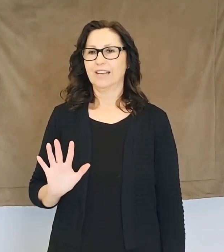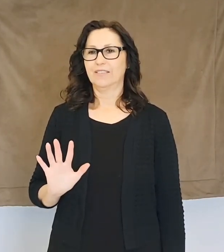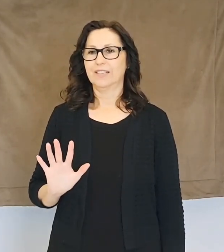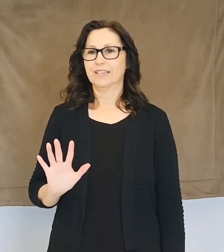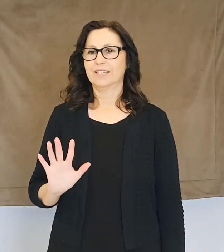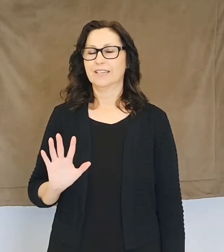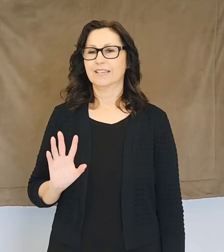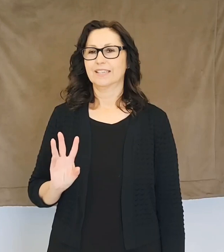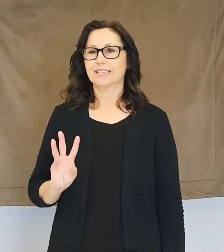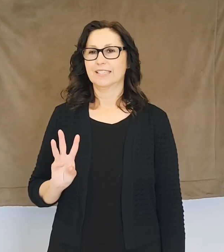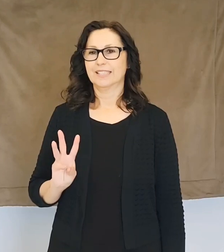1, 2, 3, 4, 5.